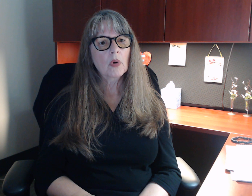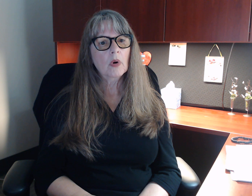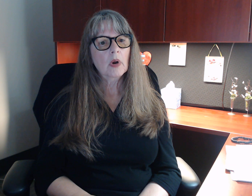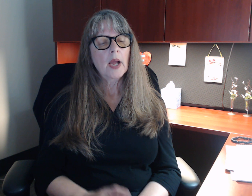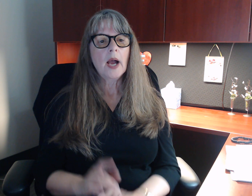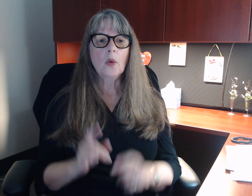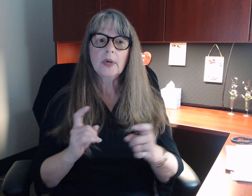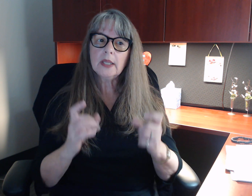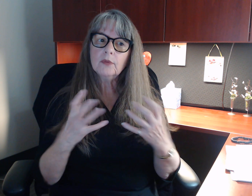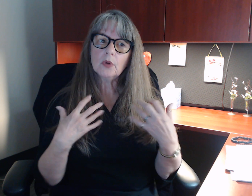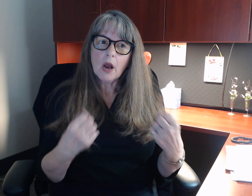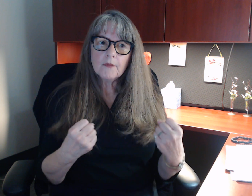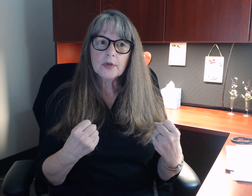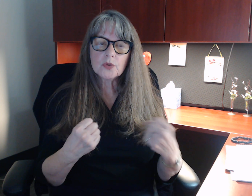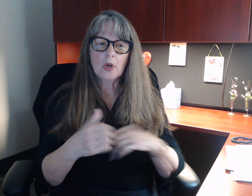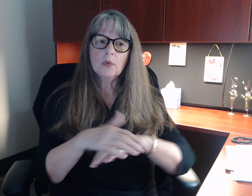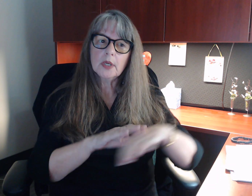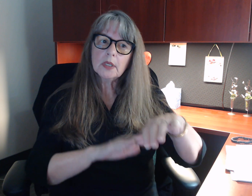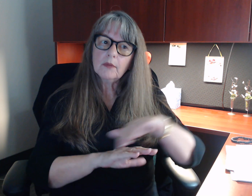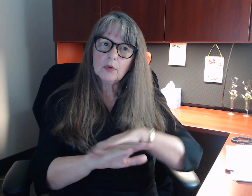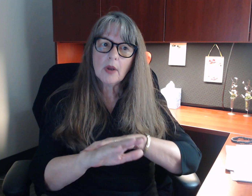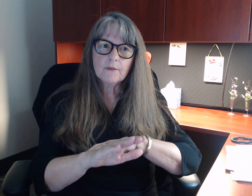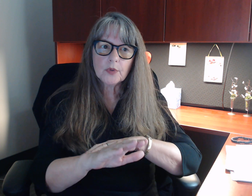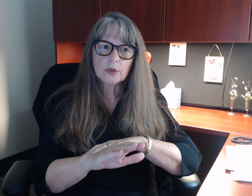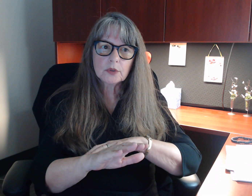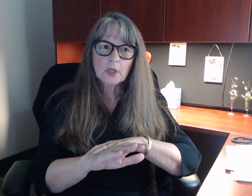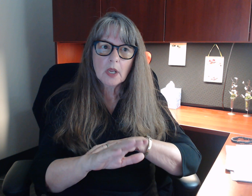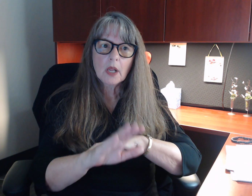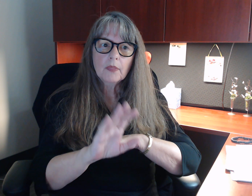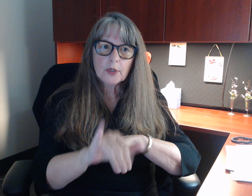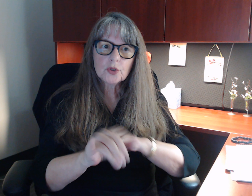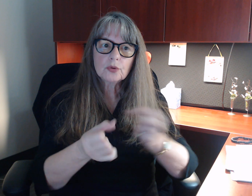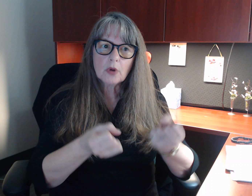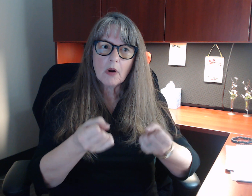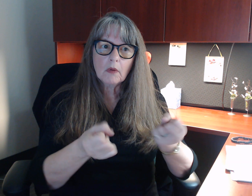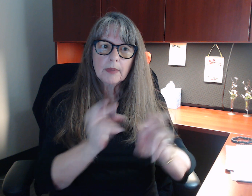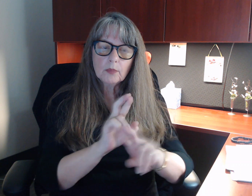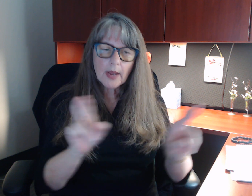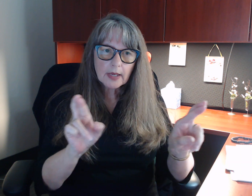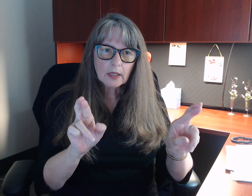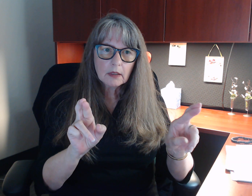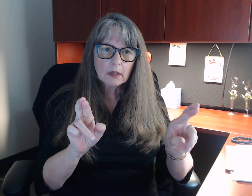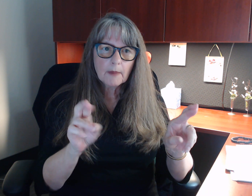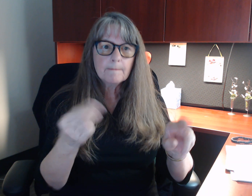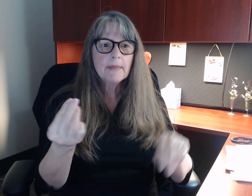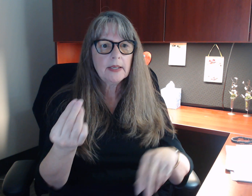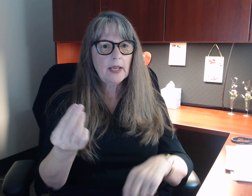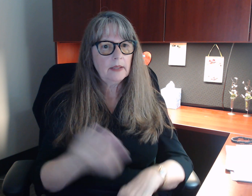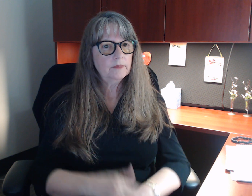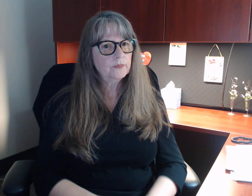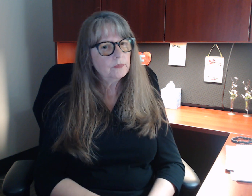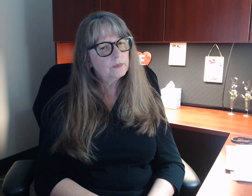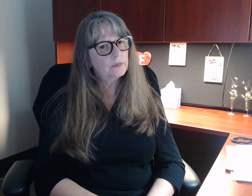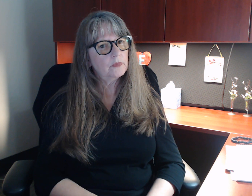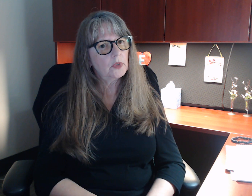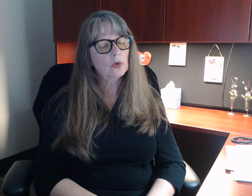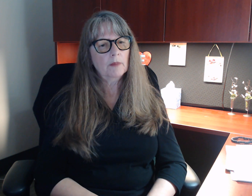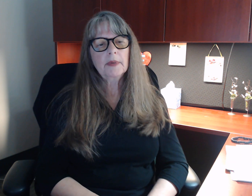Or I want to give you confidence, or I want to give you comfort that your car will be ready Monday. But if you